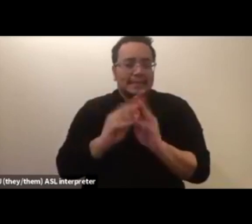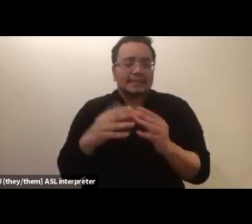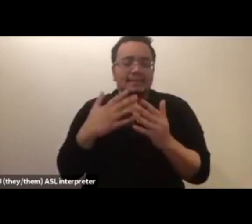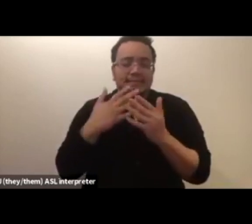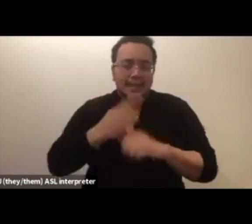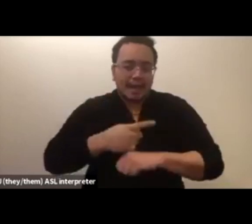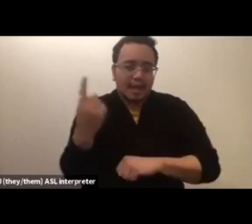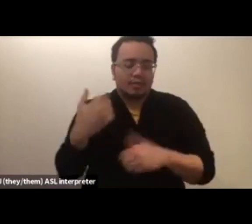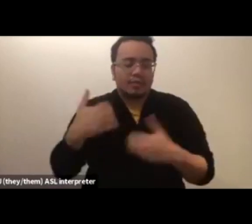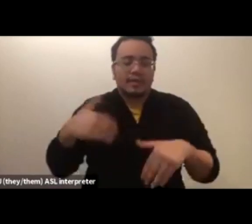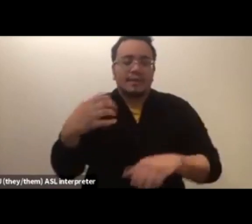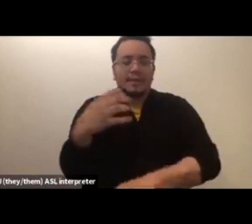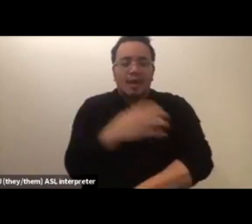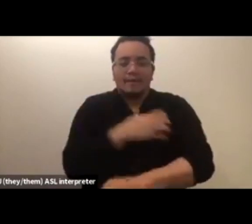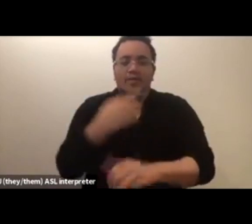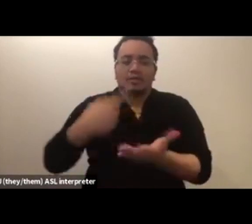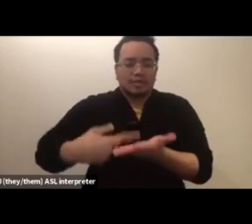And